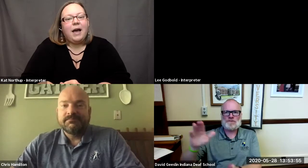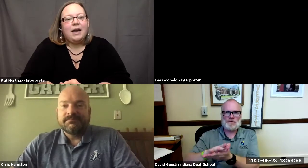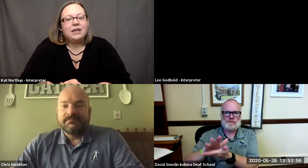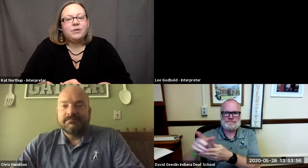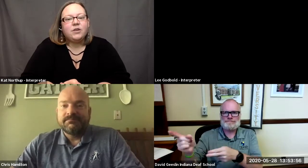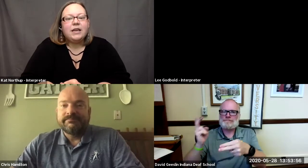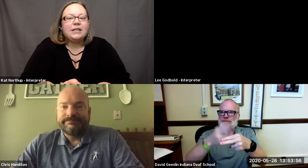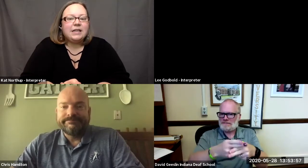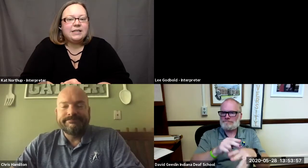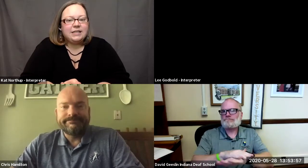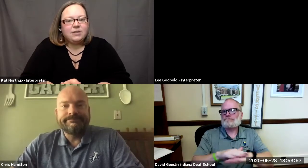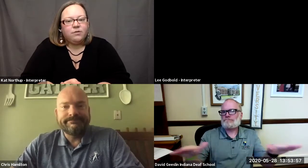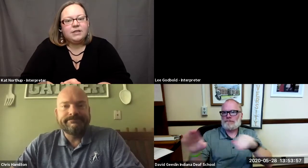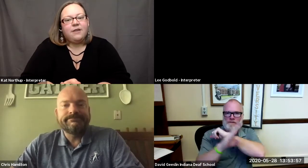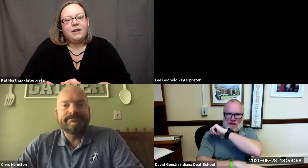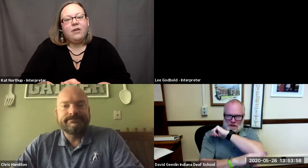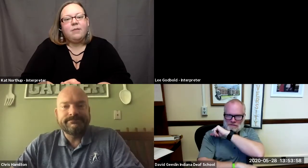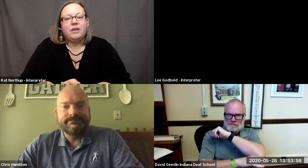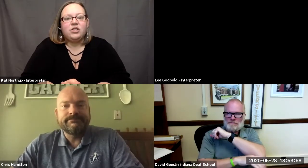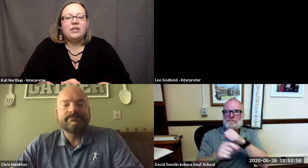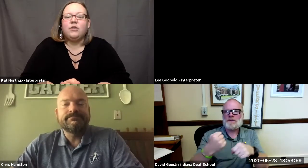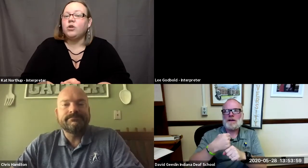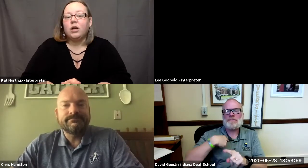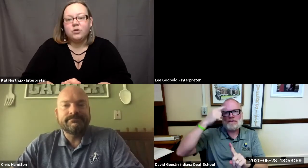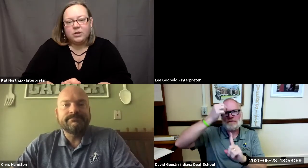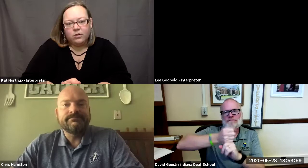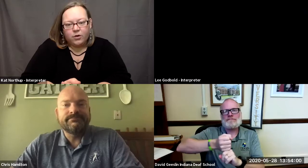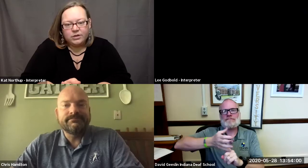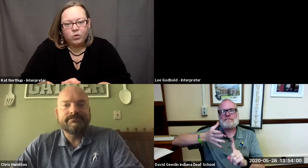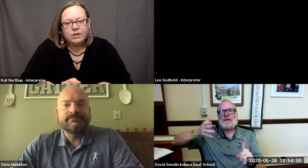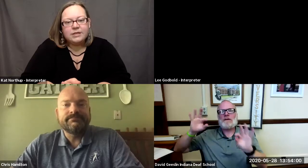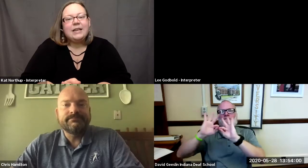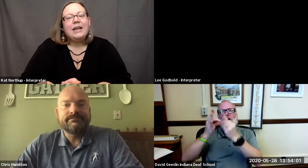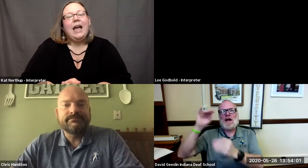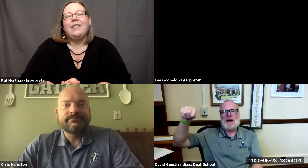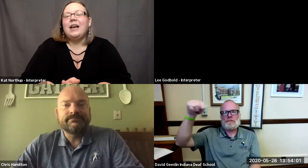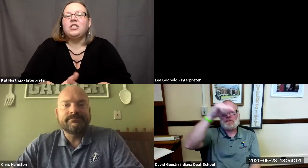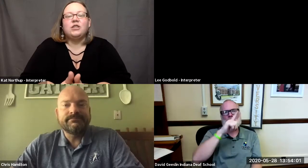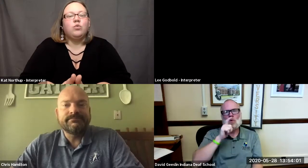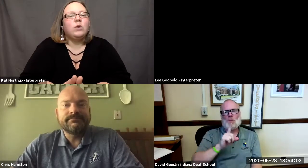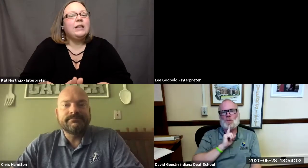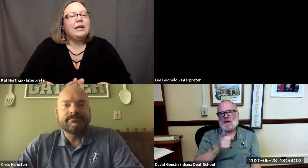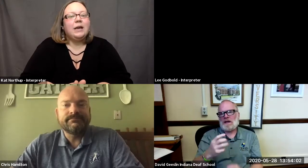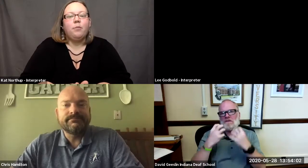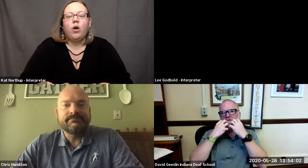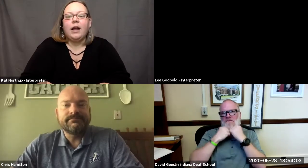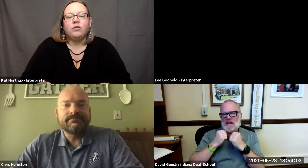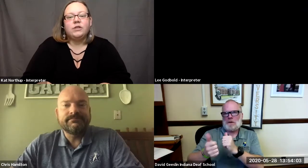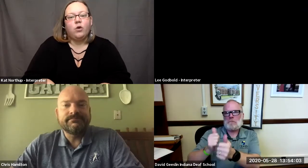impact, I was looking at Tennessee School for the Deaf and how they mentioned that they're not doing their fall sports. And that just really brought out so